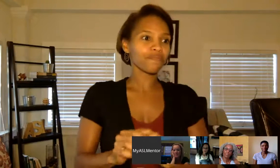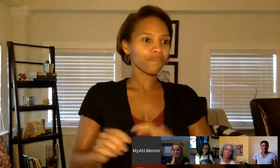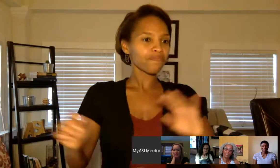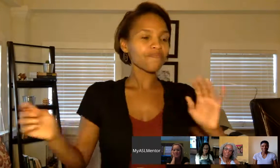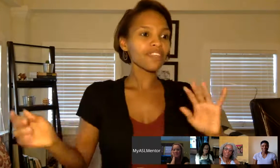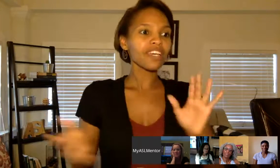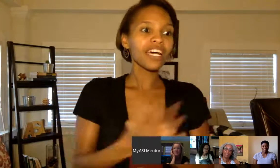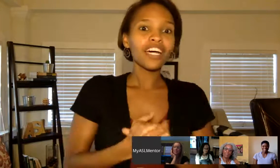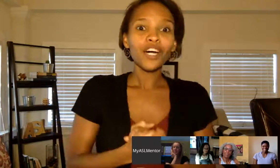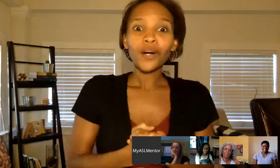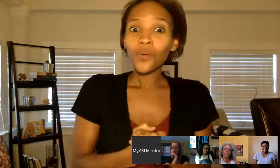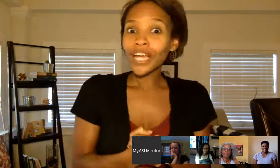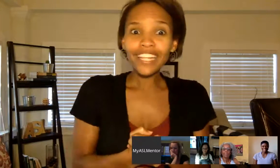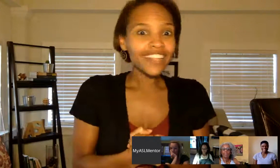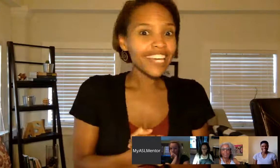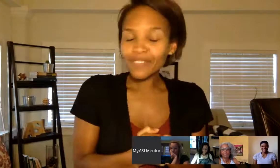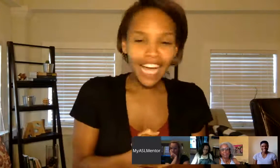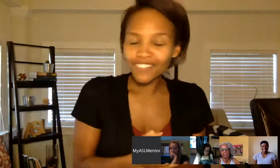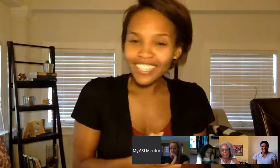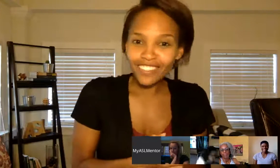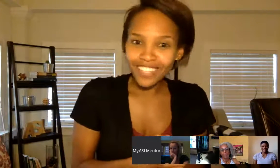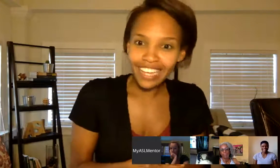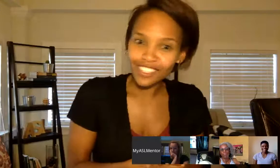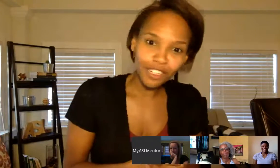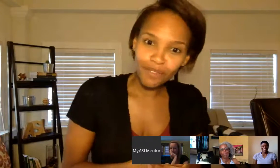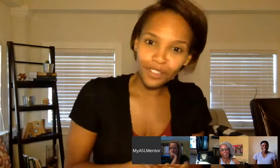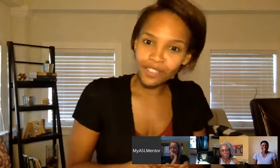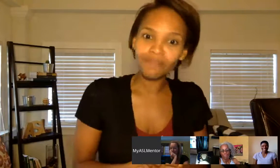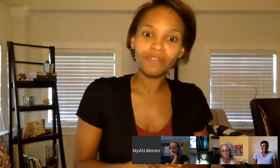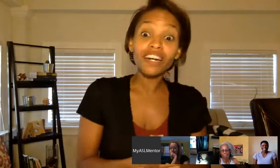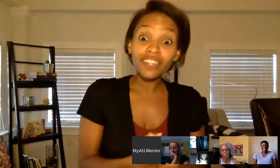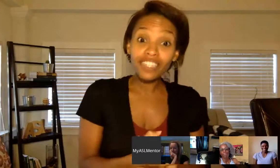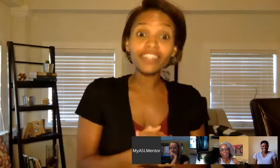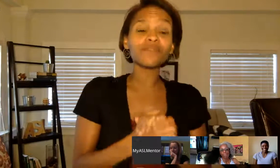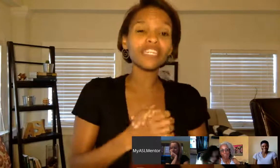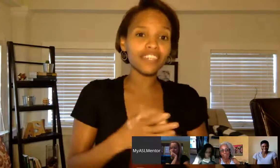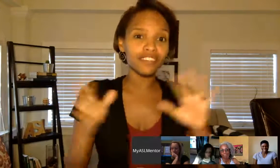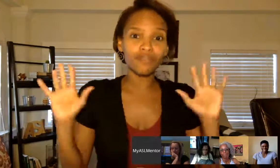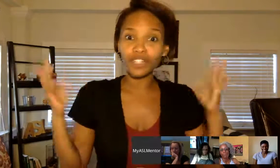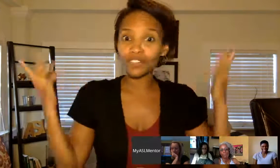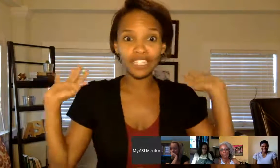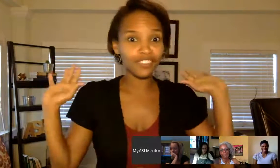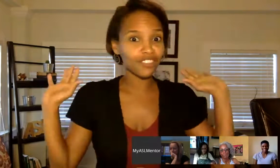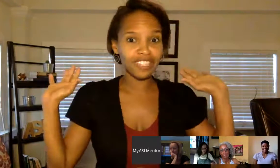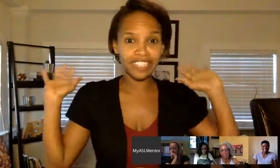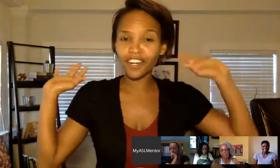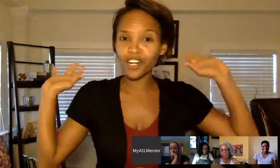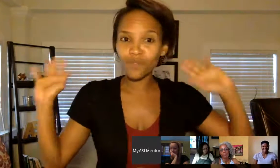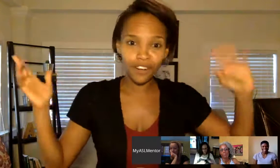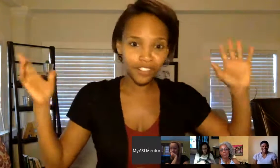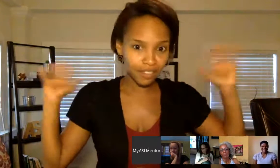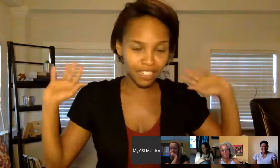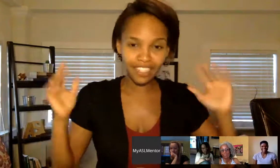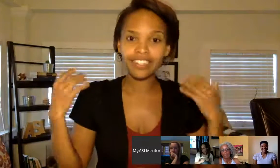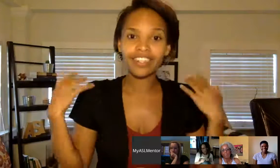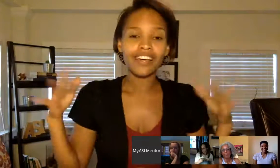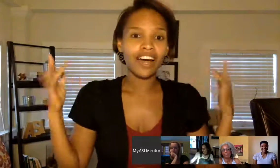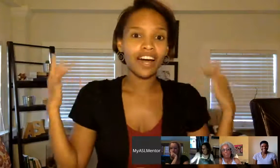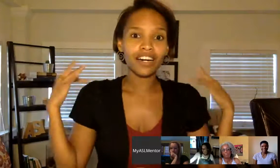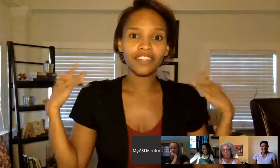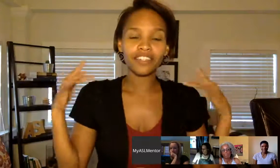anyway, the things we have to deal with as interpreters. But luckily, it's not our words, and we